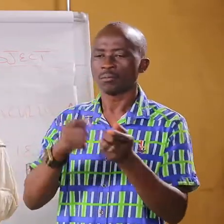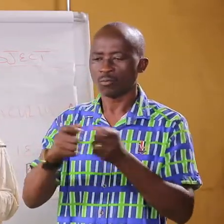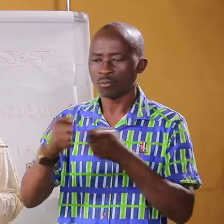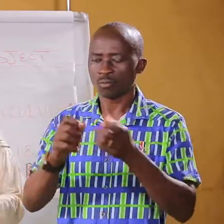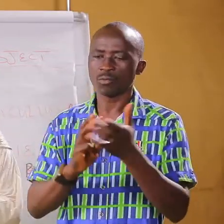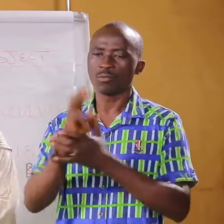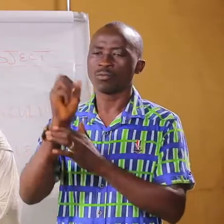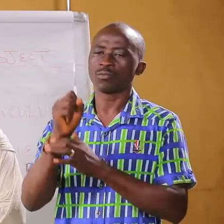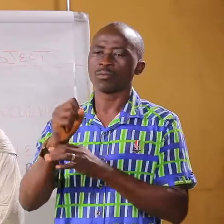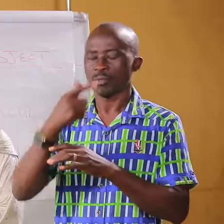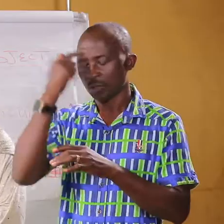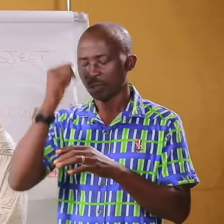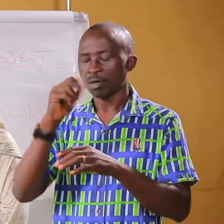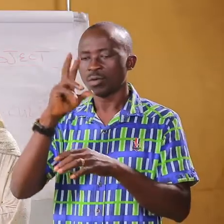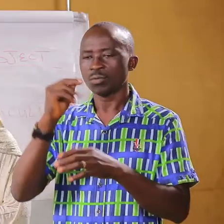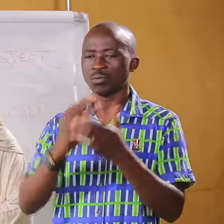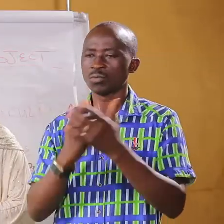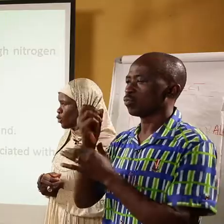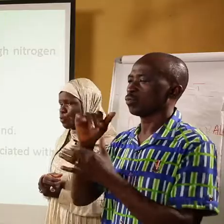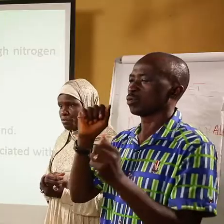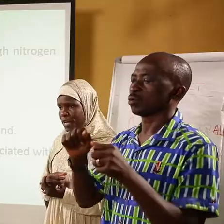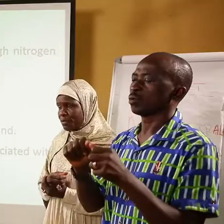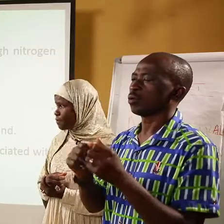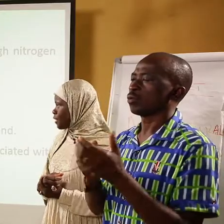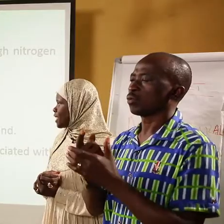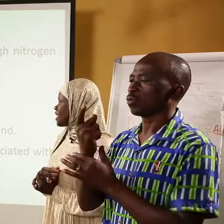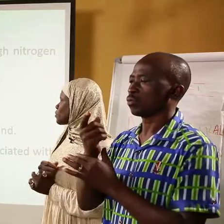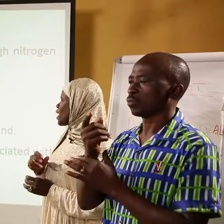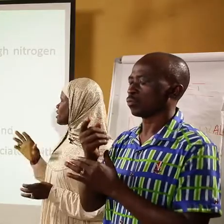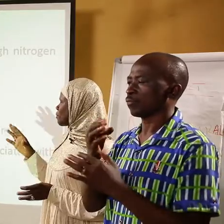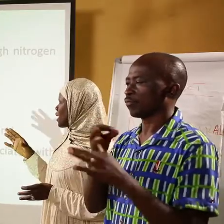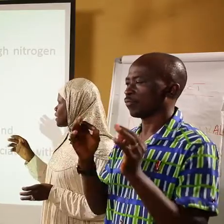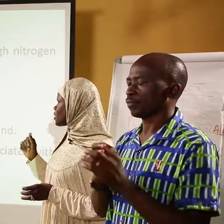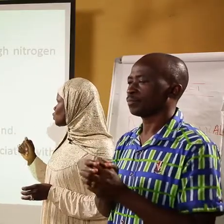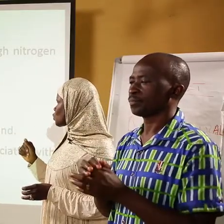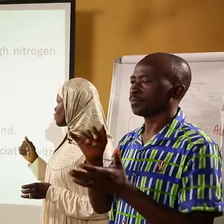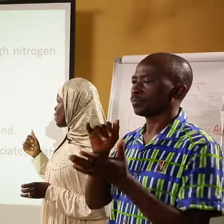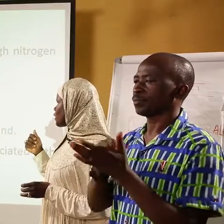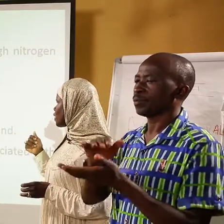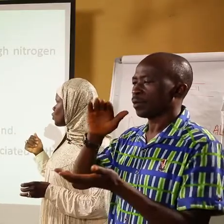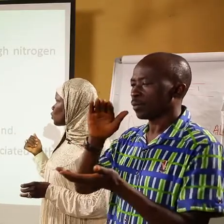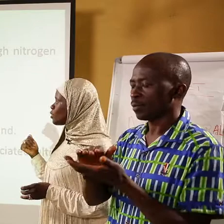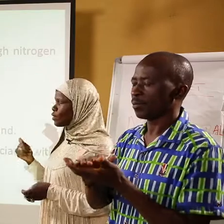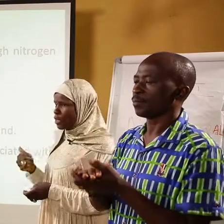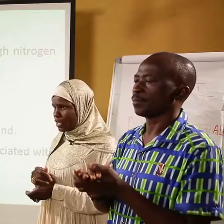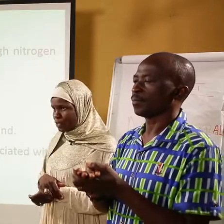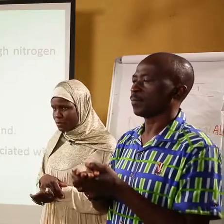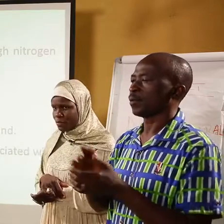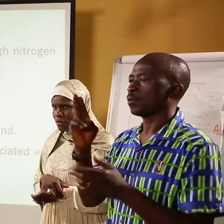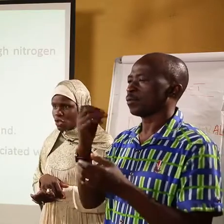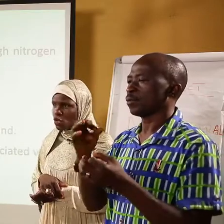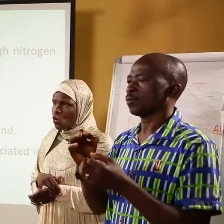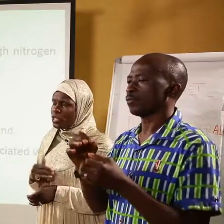allow space for the weeds to grow. Number five, it maximizes the use of available